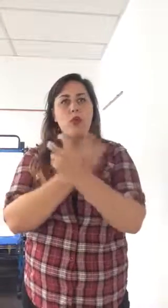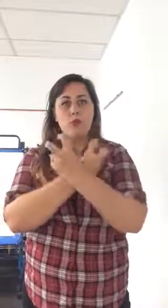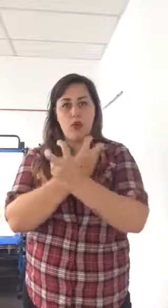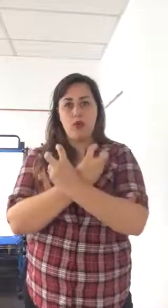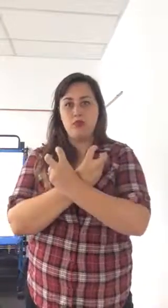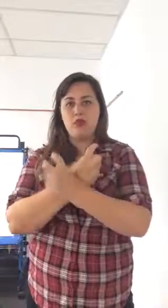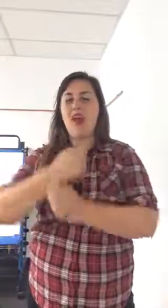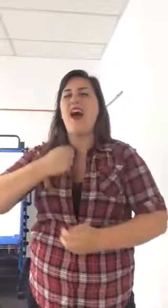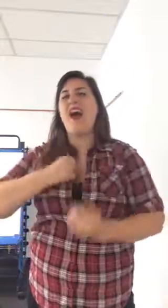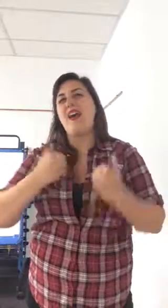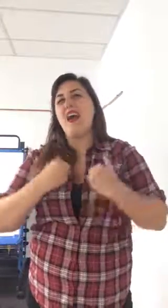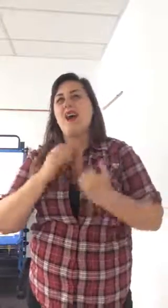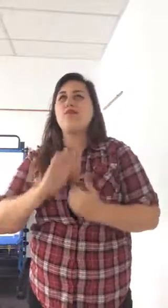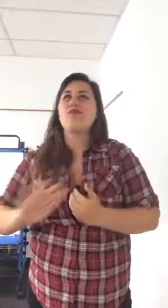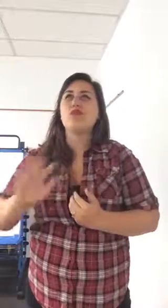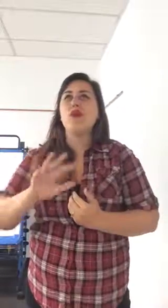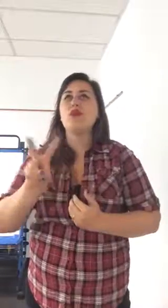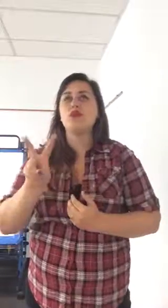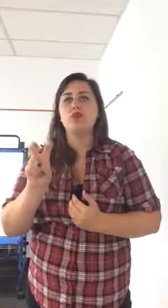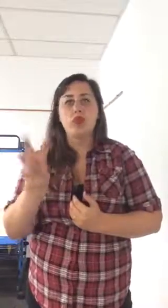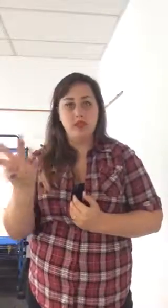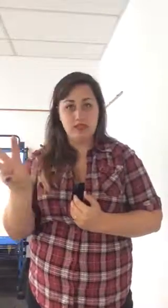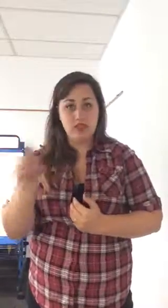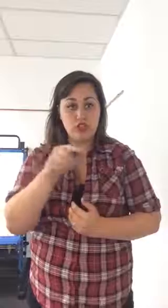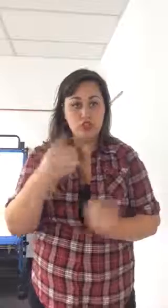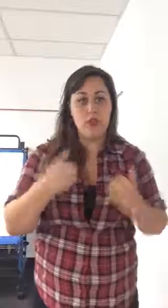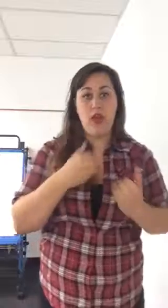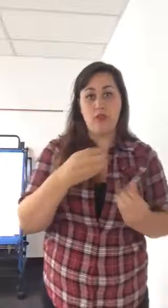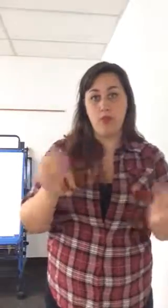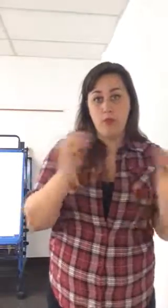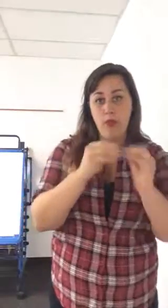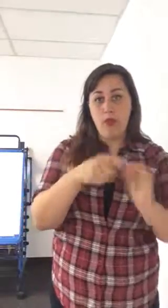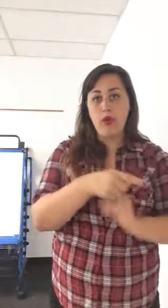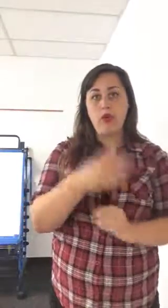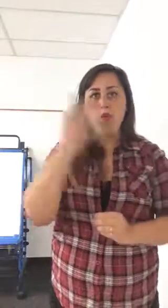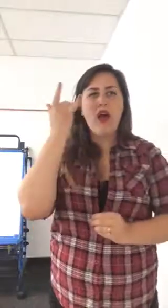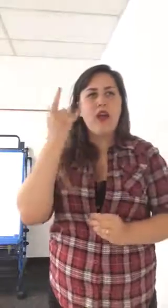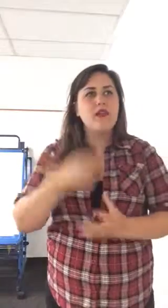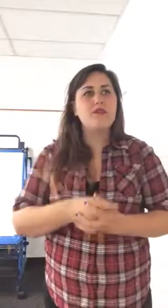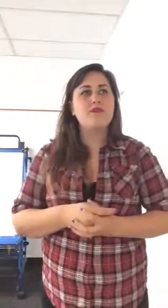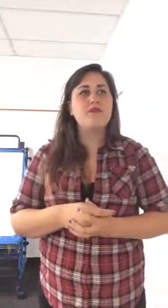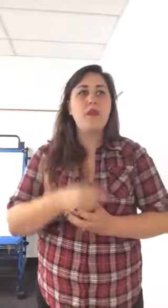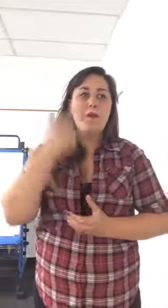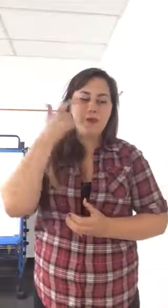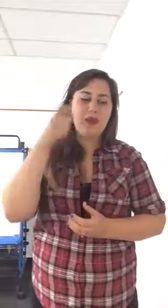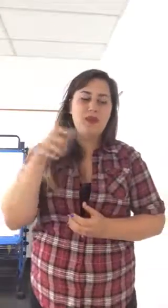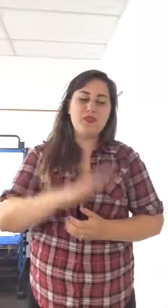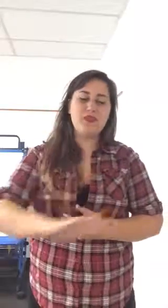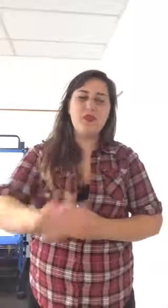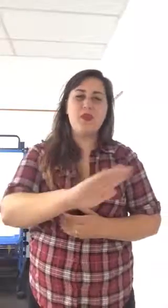I have about 206. You got more than I do. You know why? Well, because you're younger. Bless you. Oh,